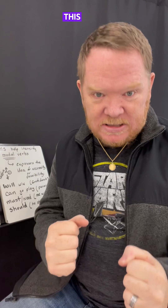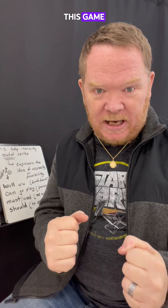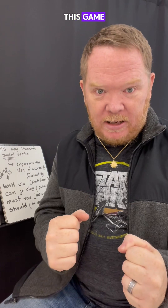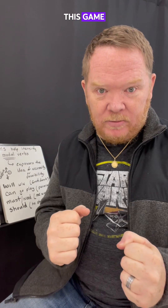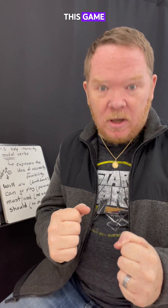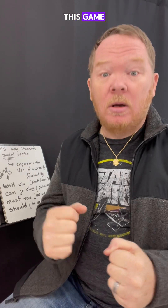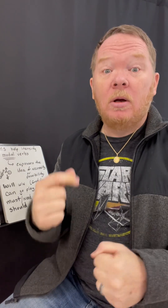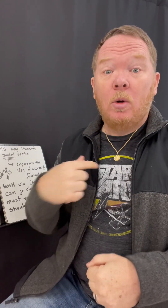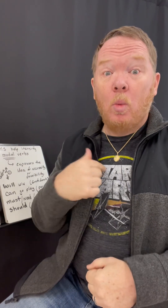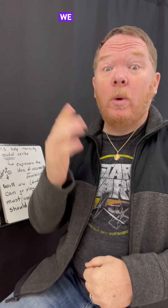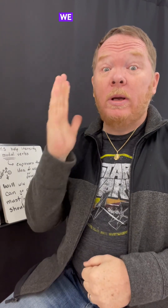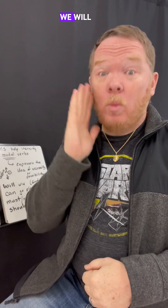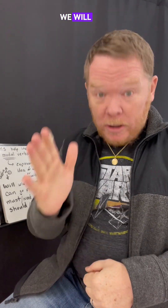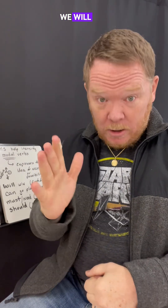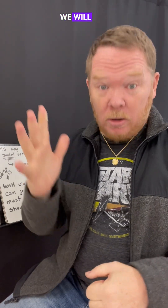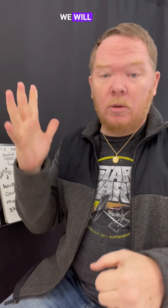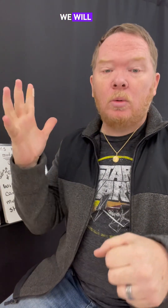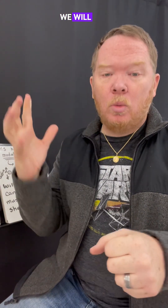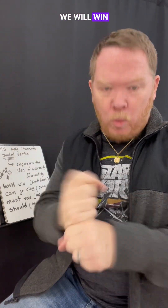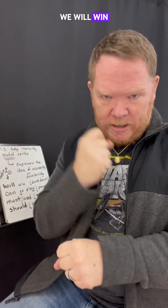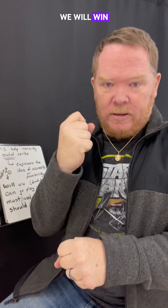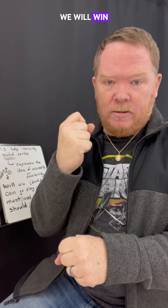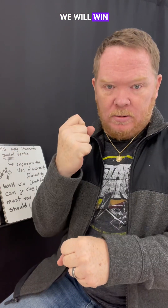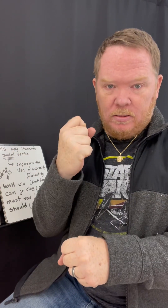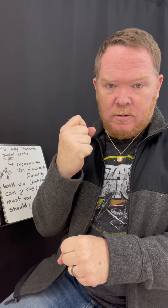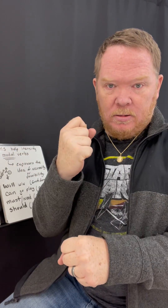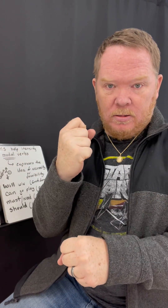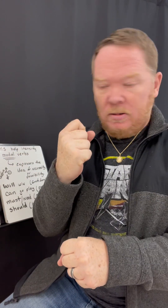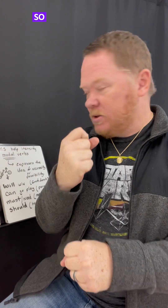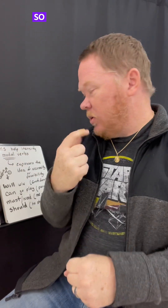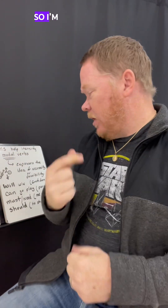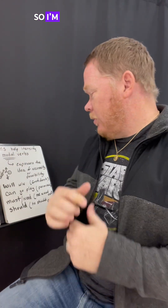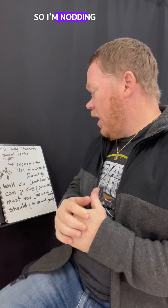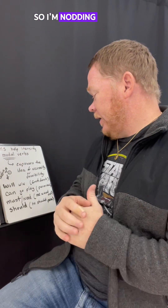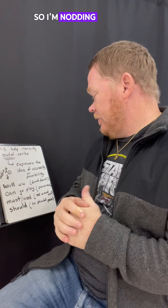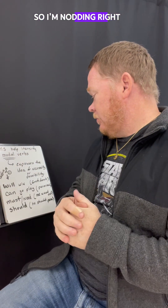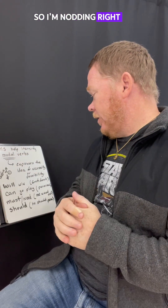game. We will win. So I'm nodding, right?